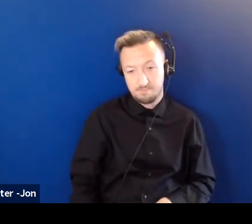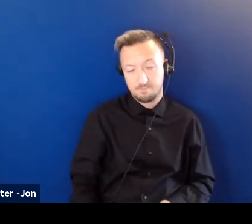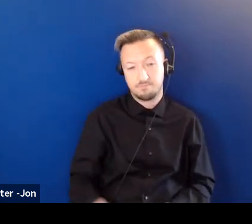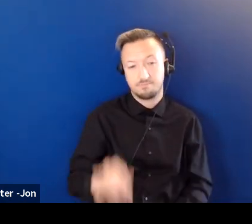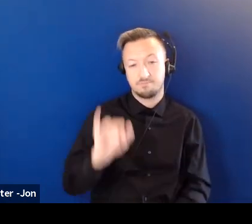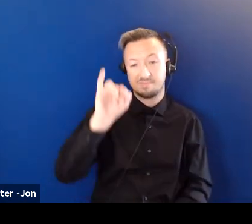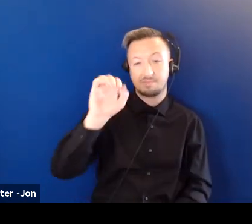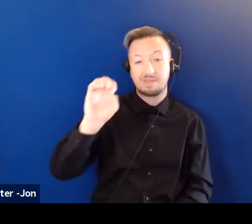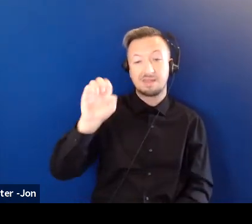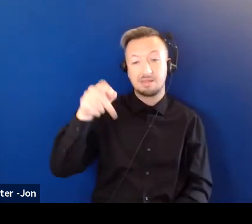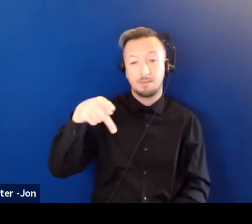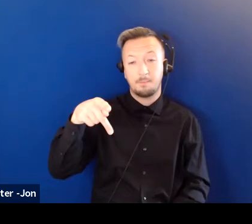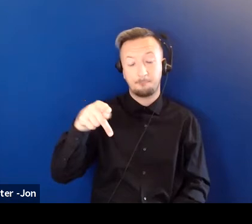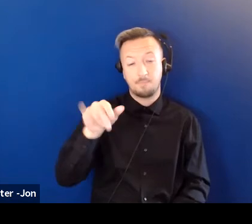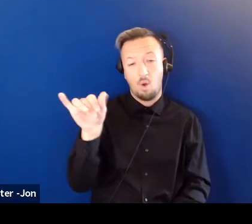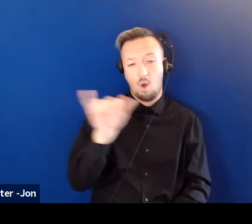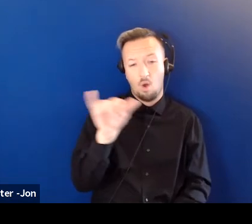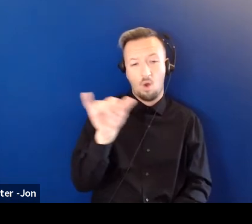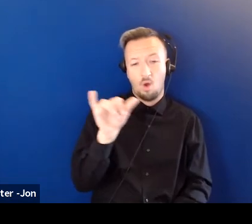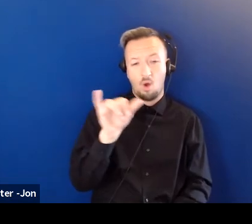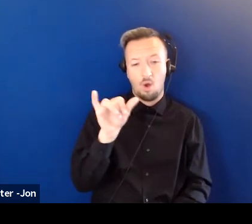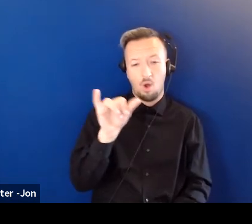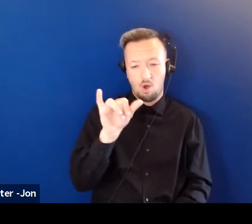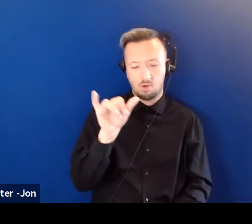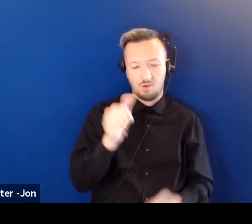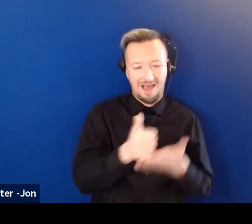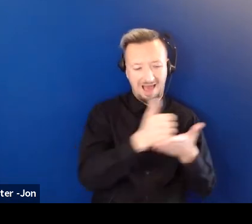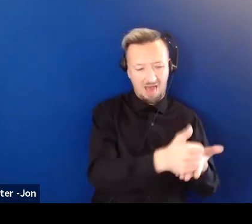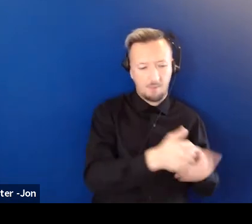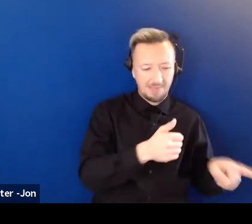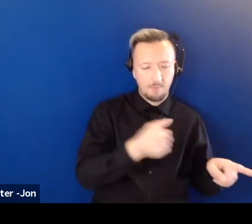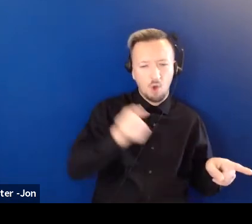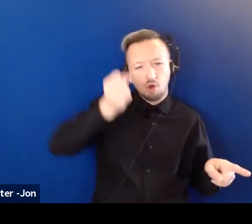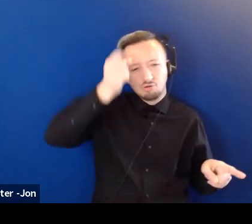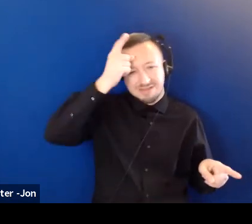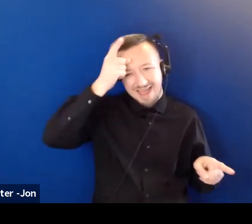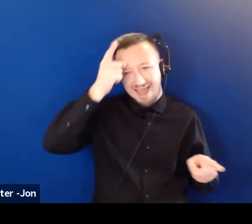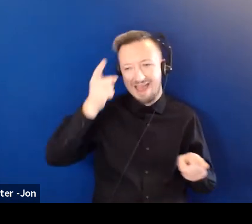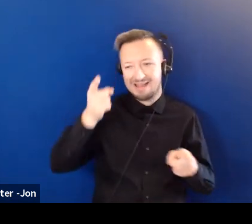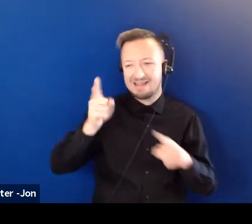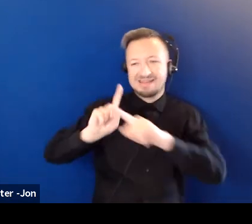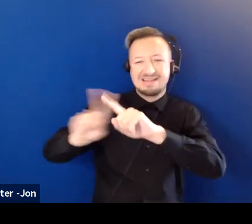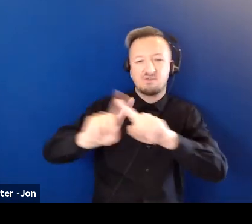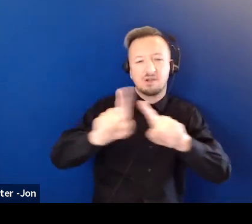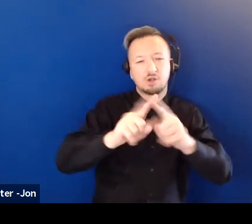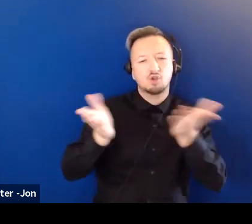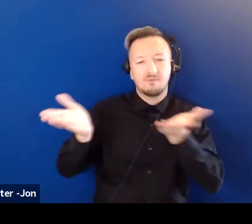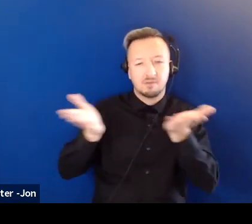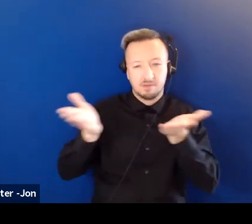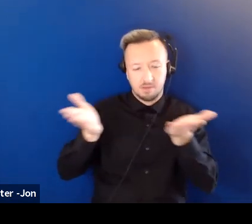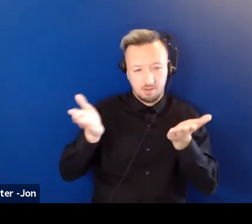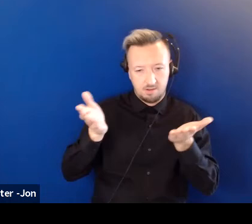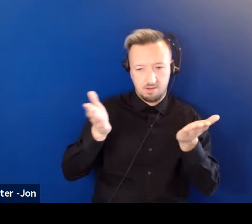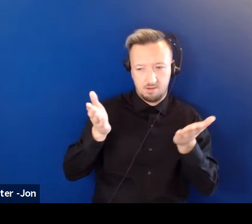IEPs also connect to understanding service navigation. So this is great practice for navigating